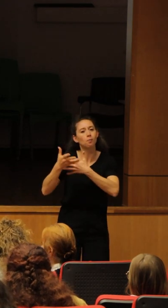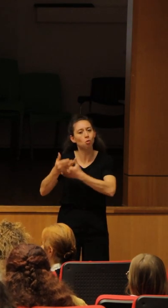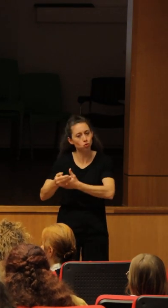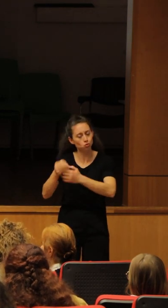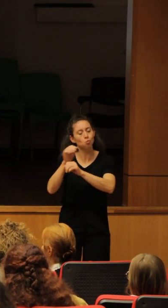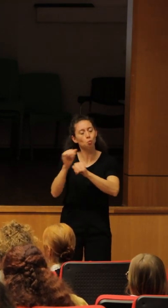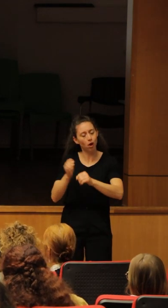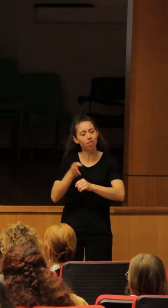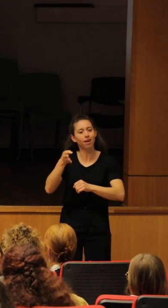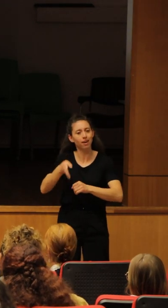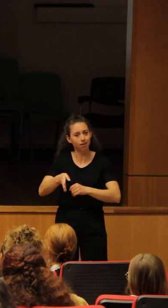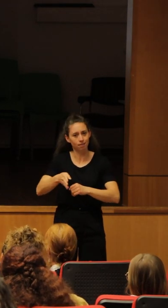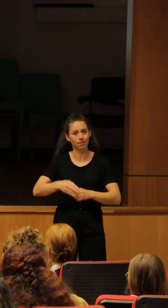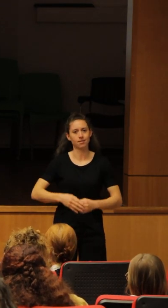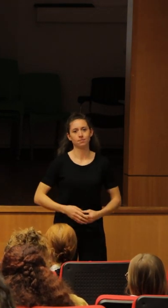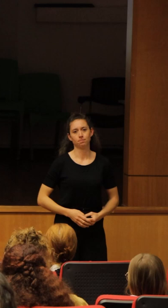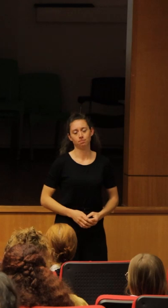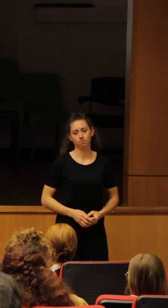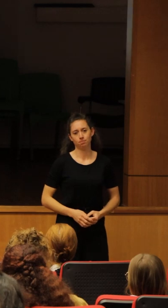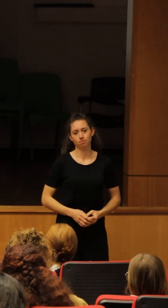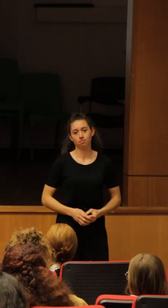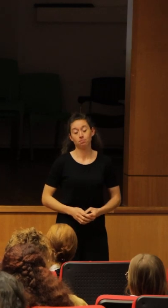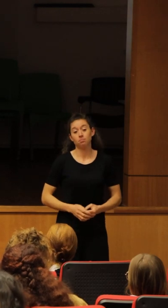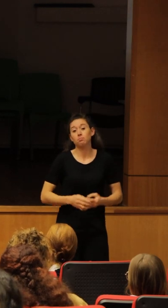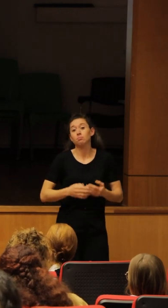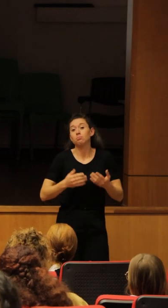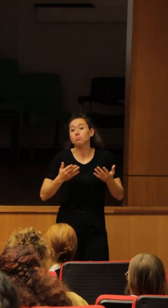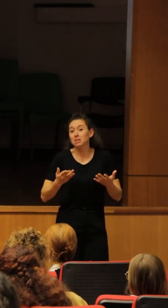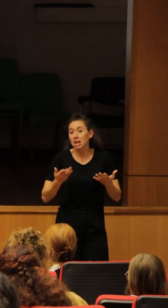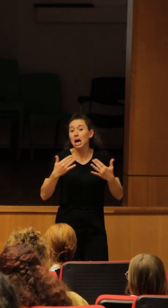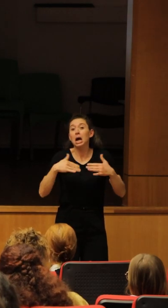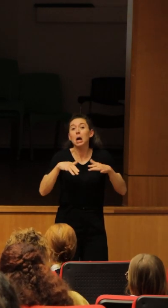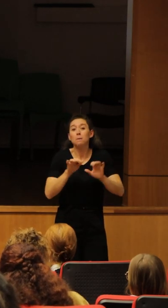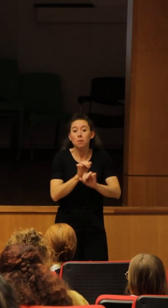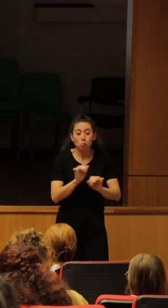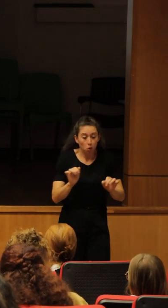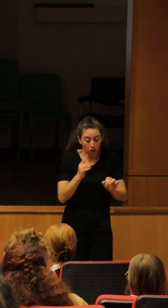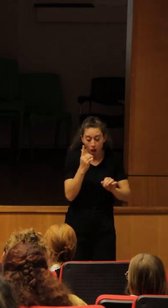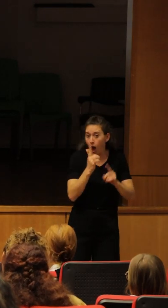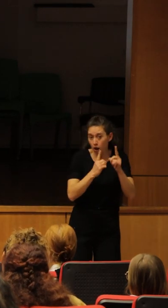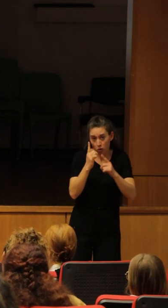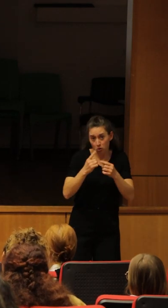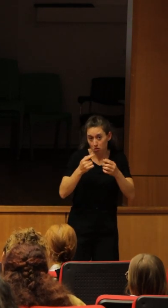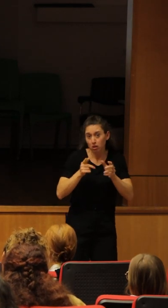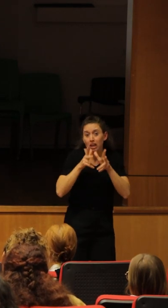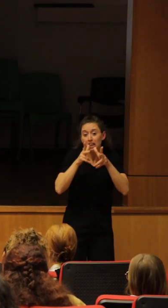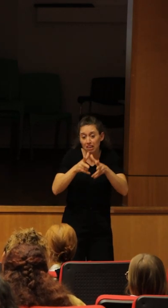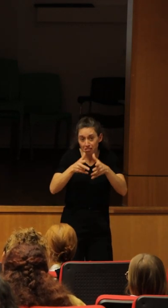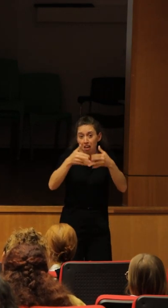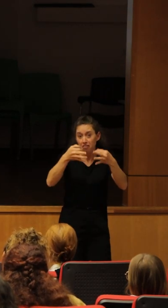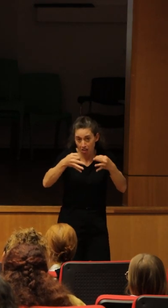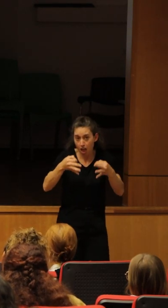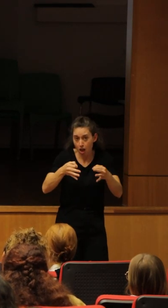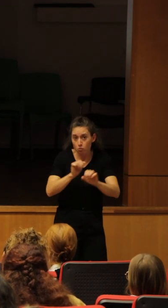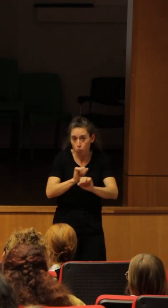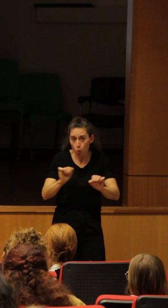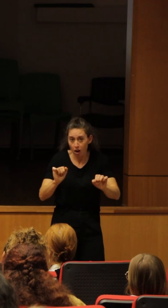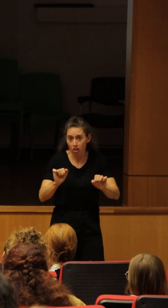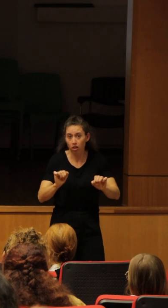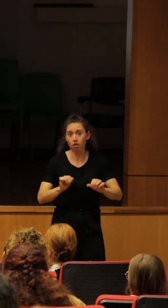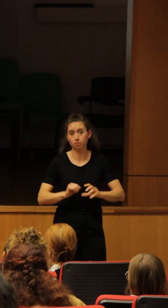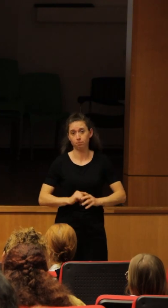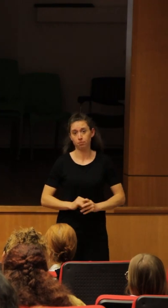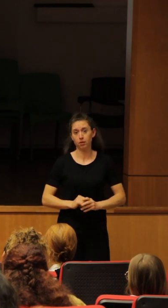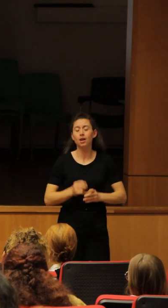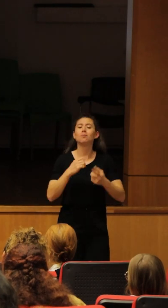thing to do. That's okay thing to say. Y puede llegar a ser la cosa correcta que uno diga. But this is also the thing that we say to